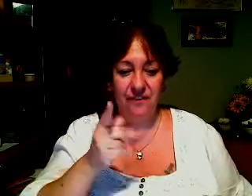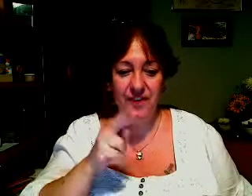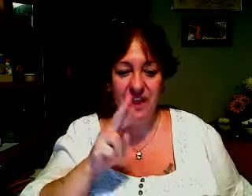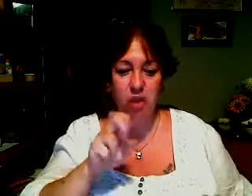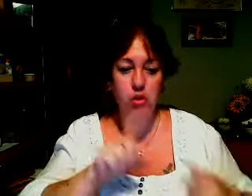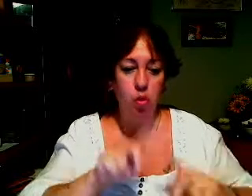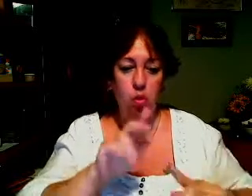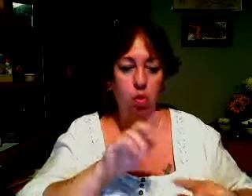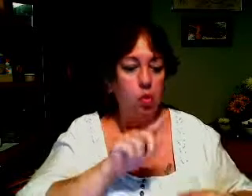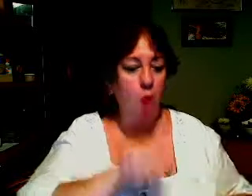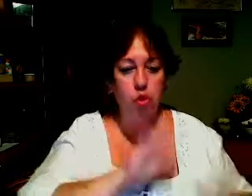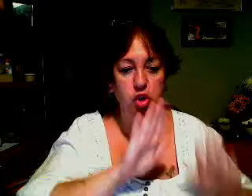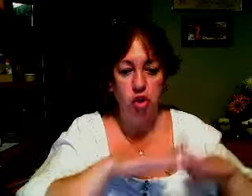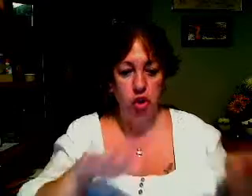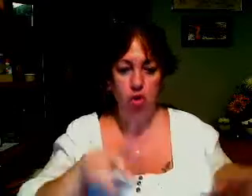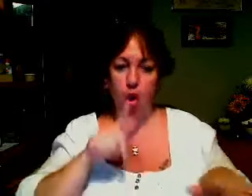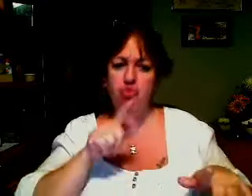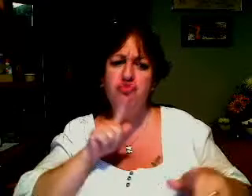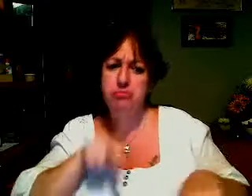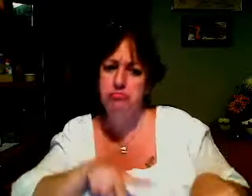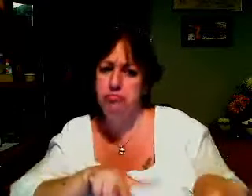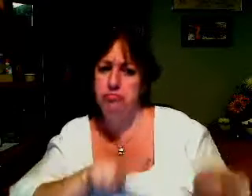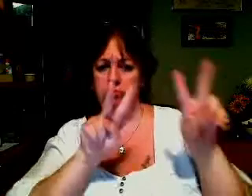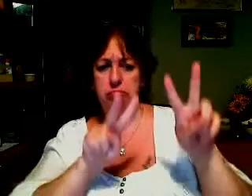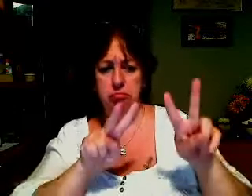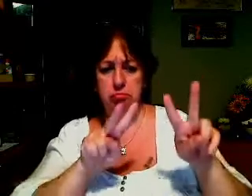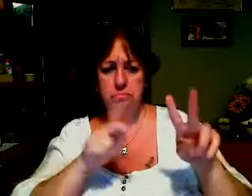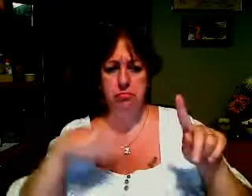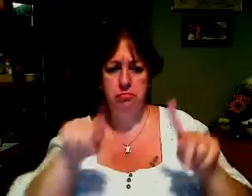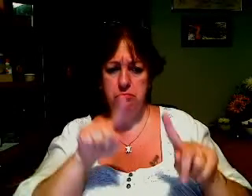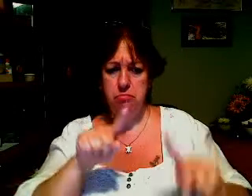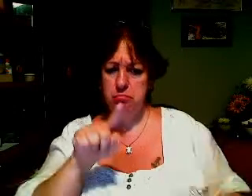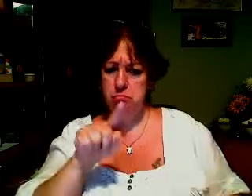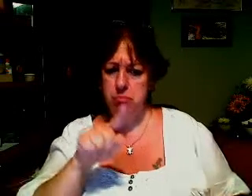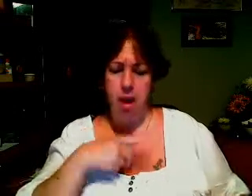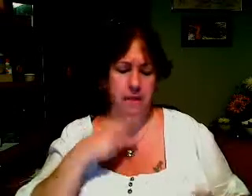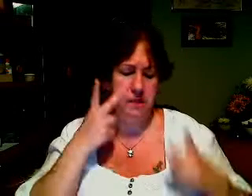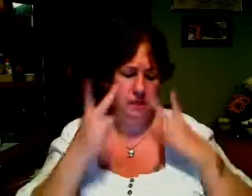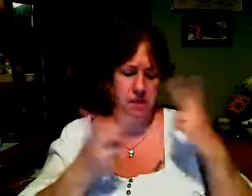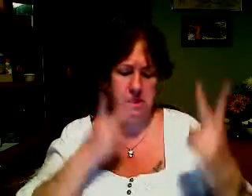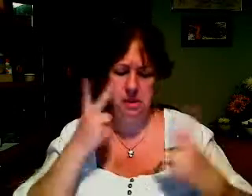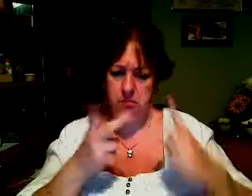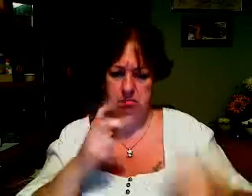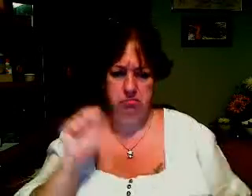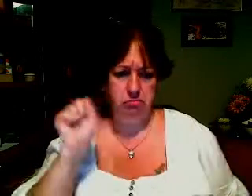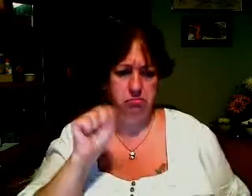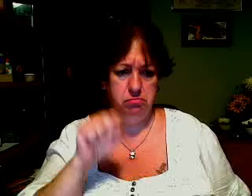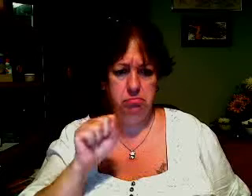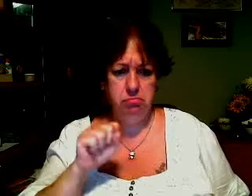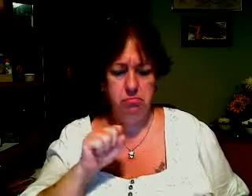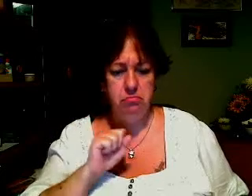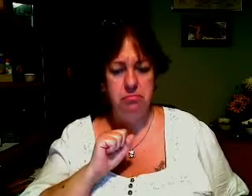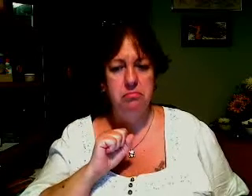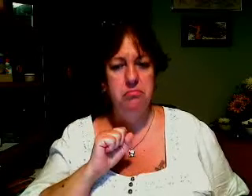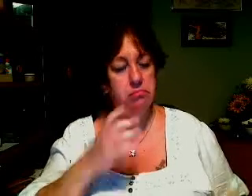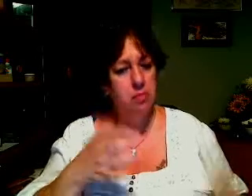You and God are from the SS. We posed as whatever would help us in our search. And you're hunting the Nazi werewolves. He was Samuel's